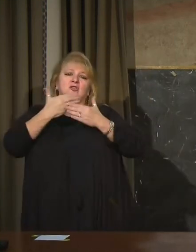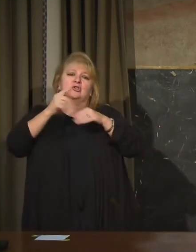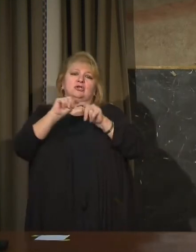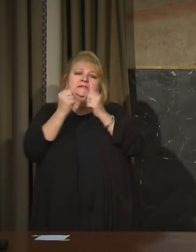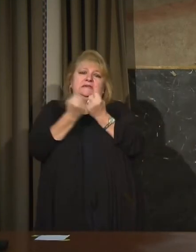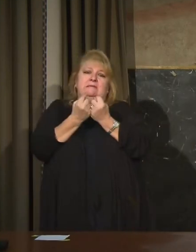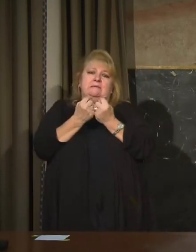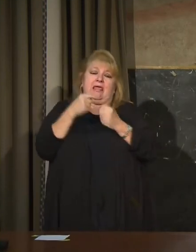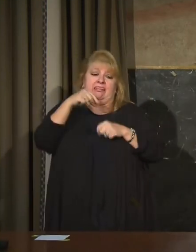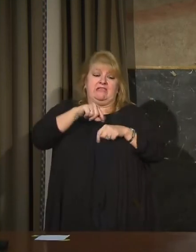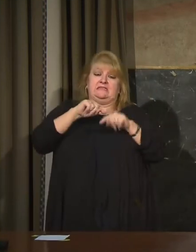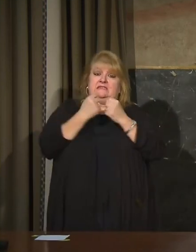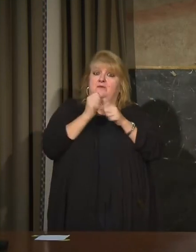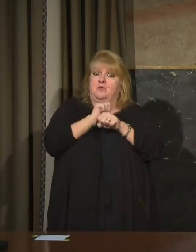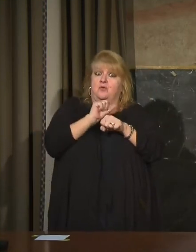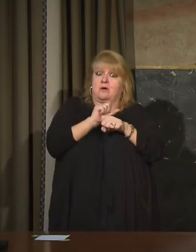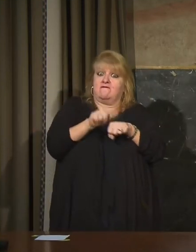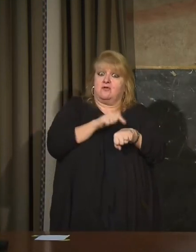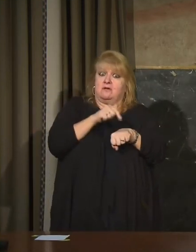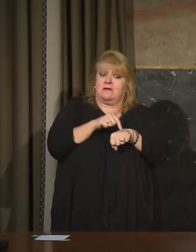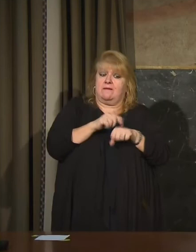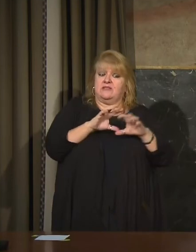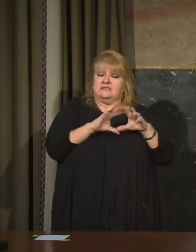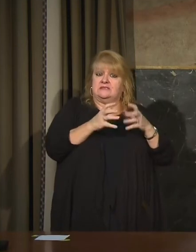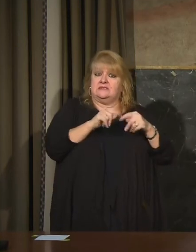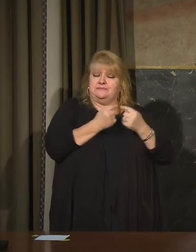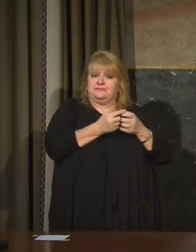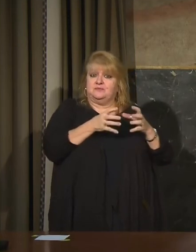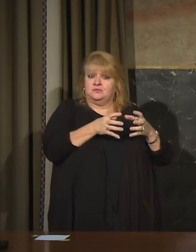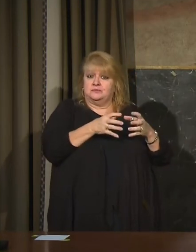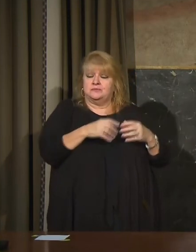team for a long time.